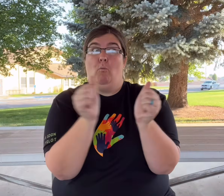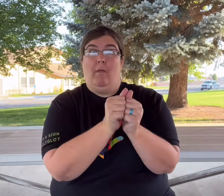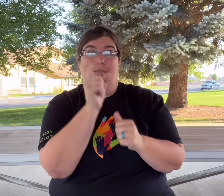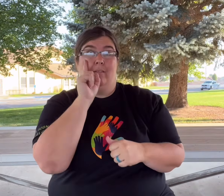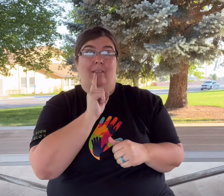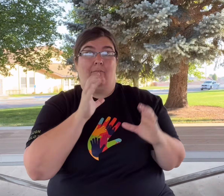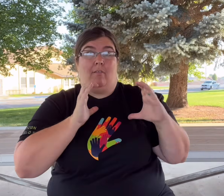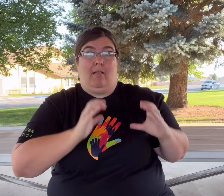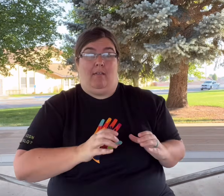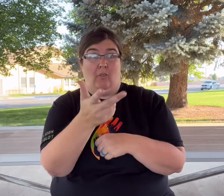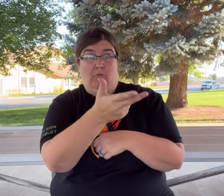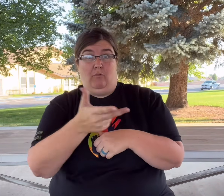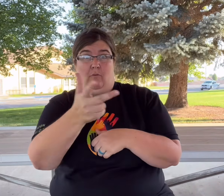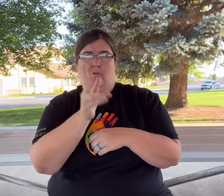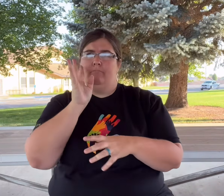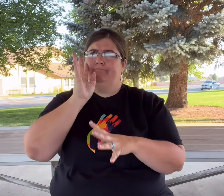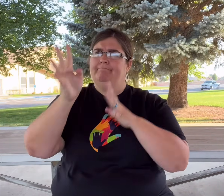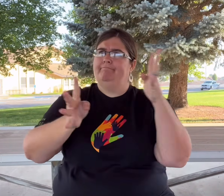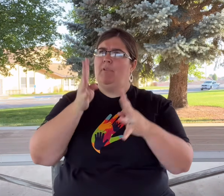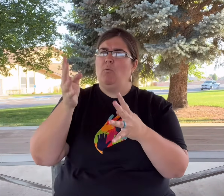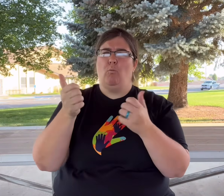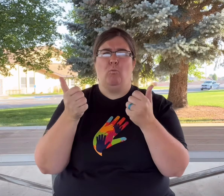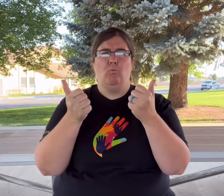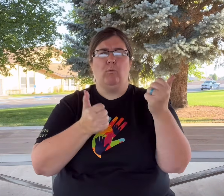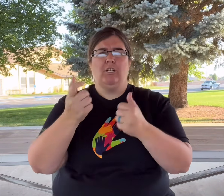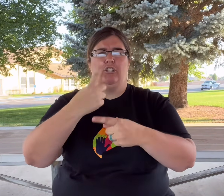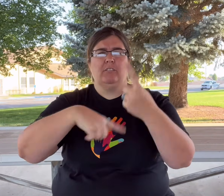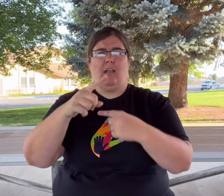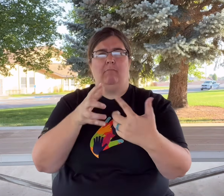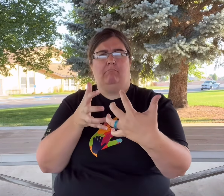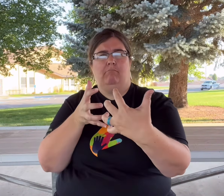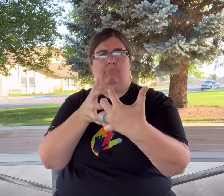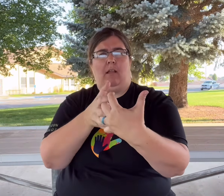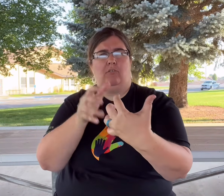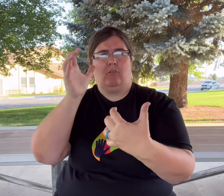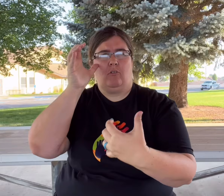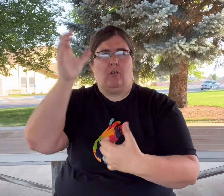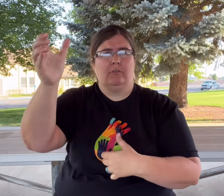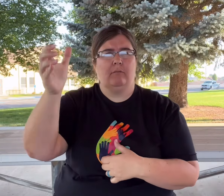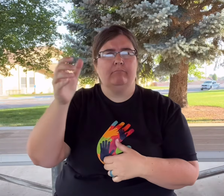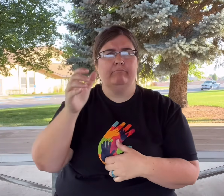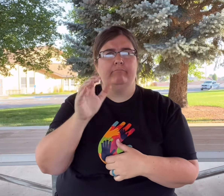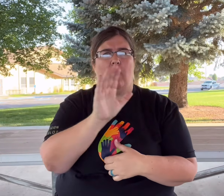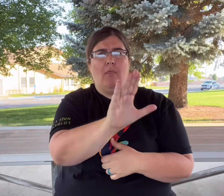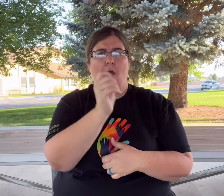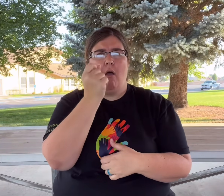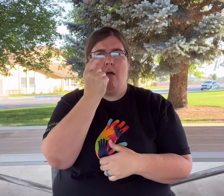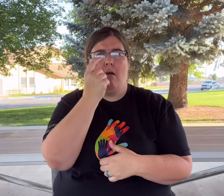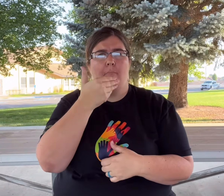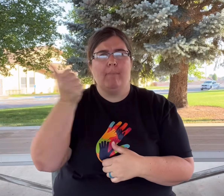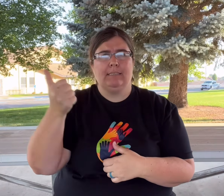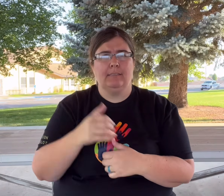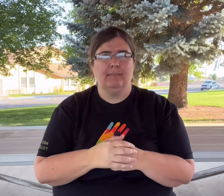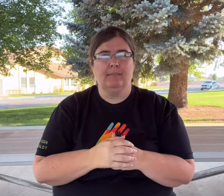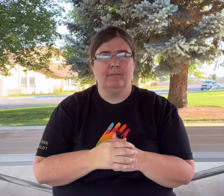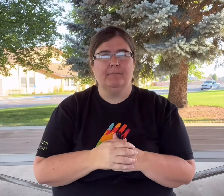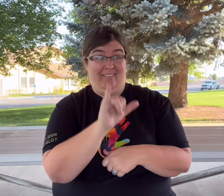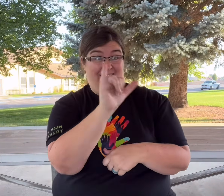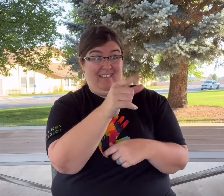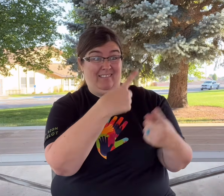is to ask your deaf client, and the three of you make up a sign that matches the concept and what makes sense to the deaf client.